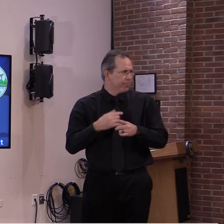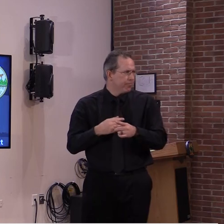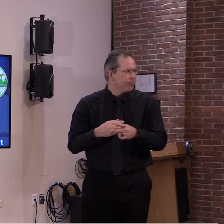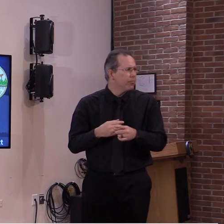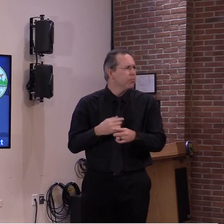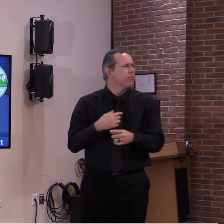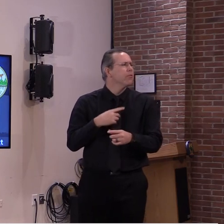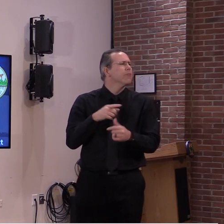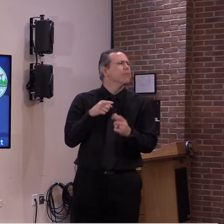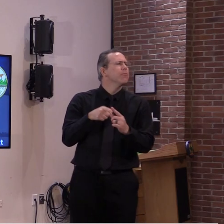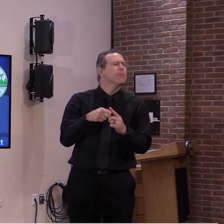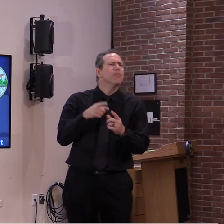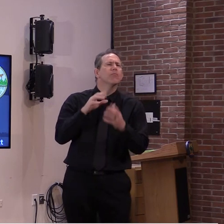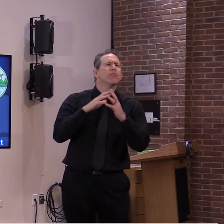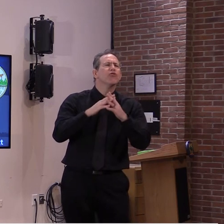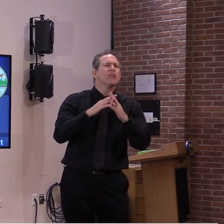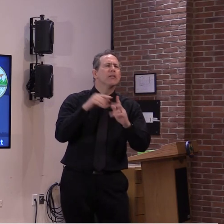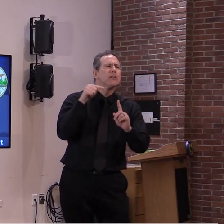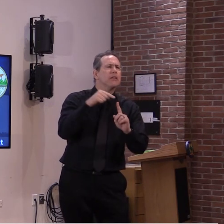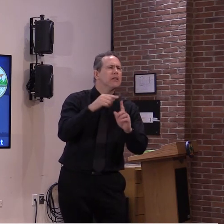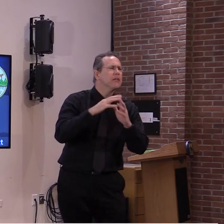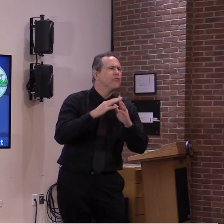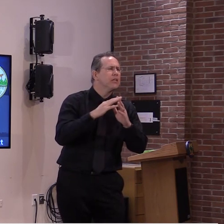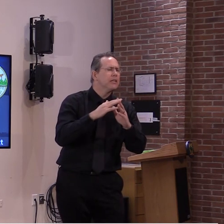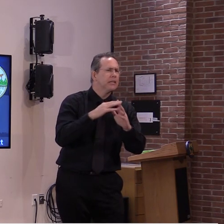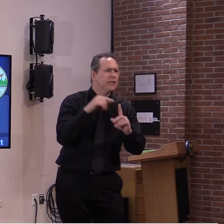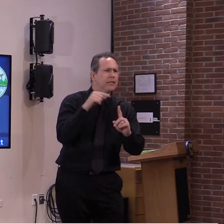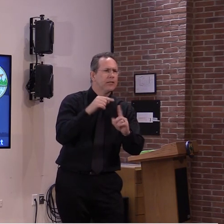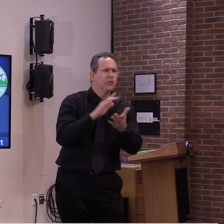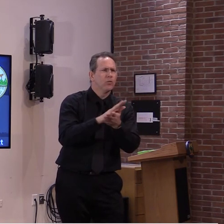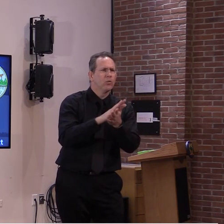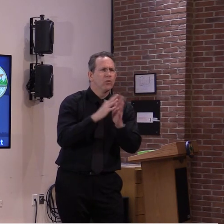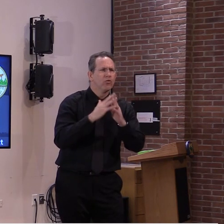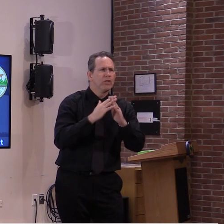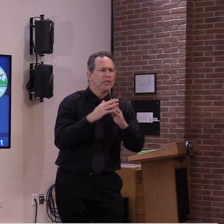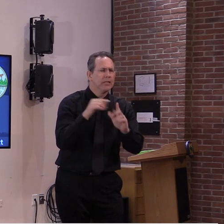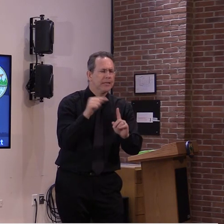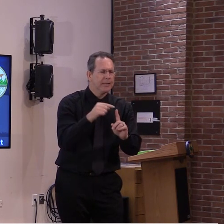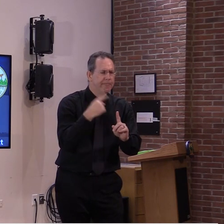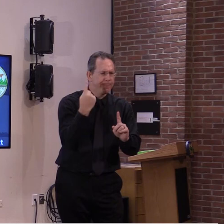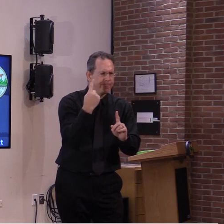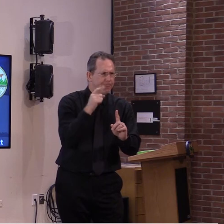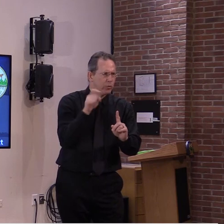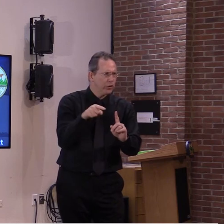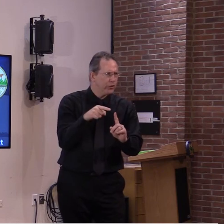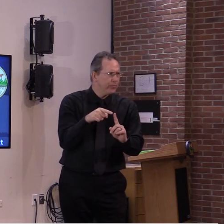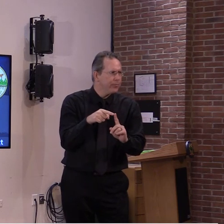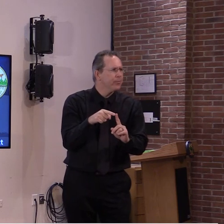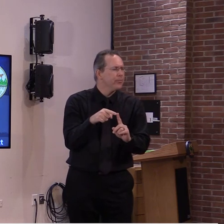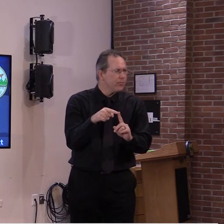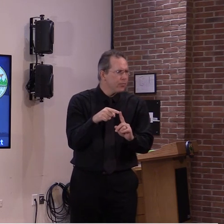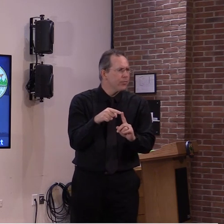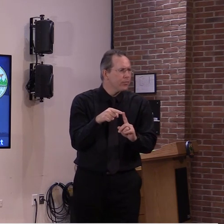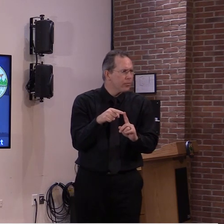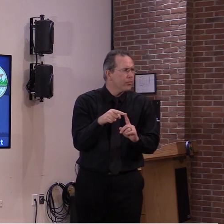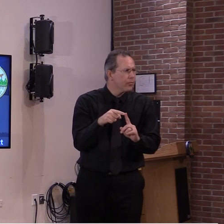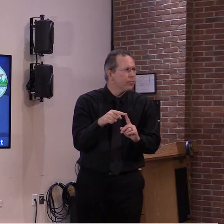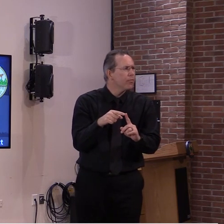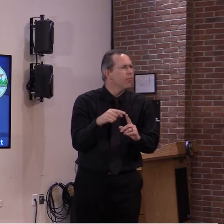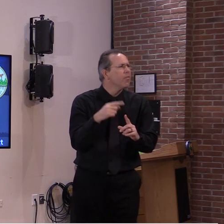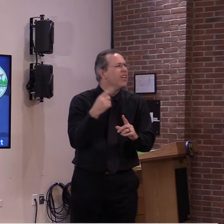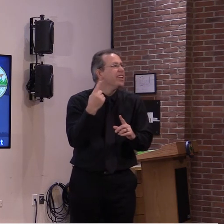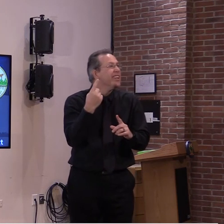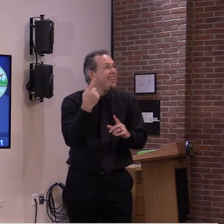concerned that their sport's been dismissed out of hand and that their proposed compromises or tweaks to decrease the